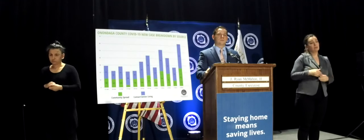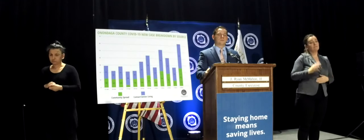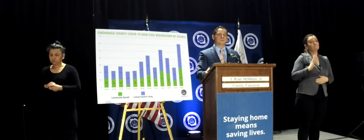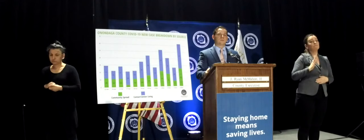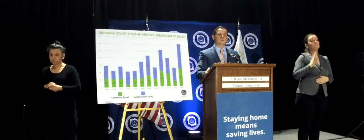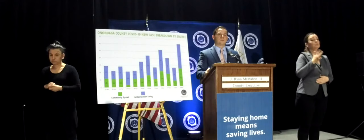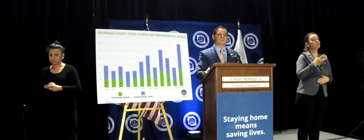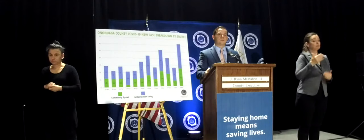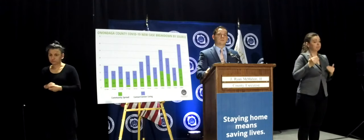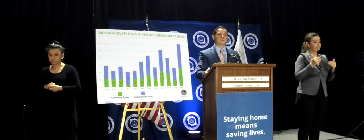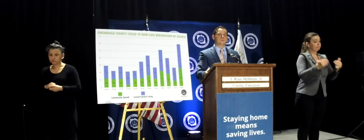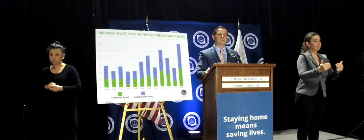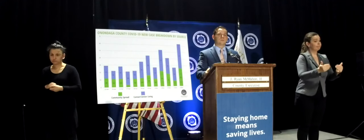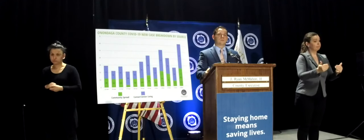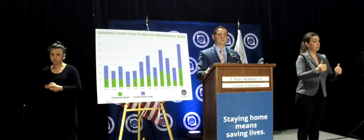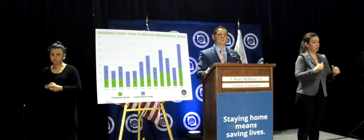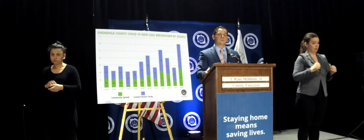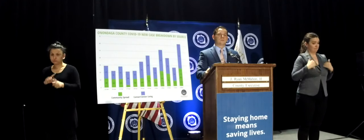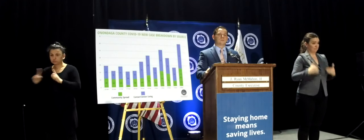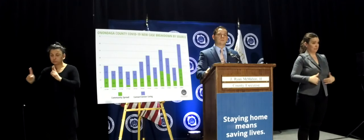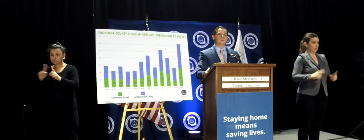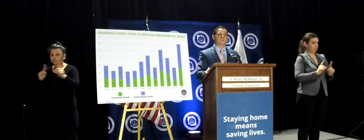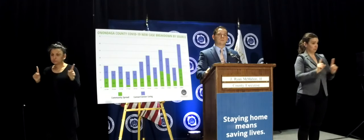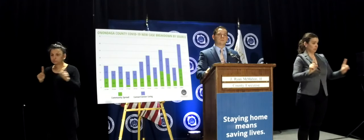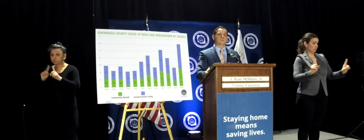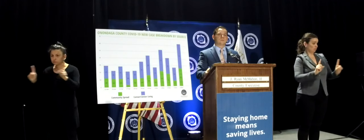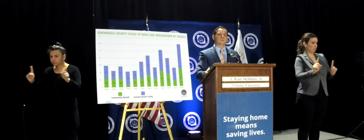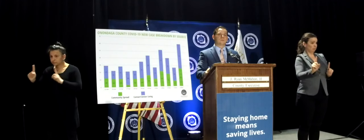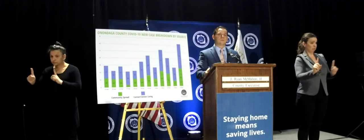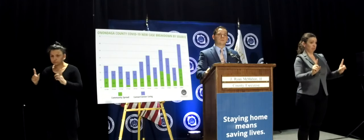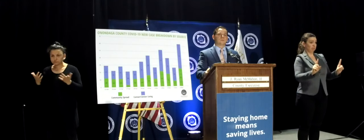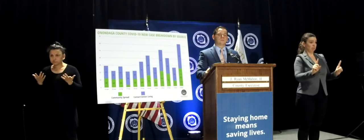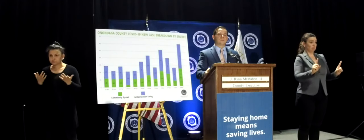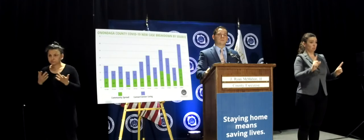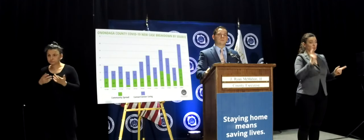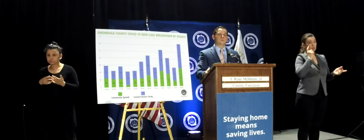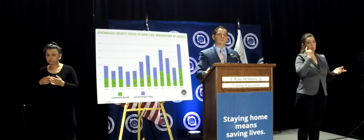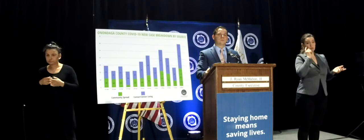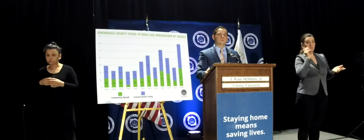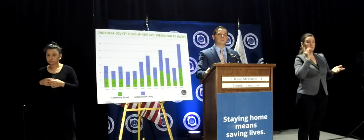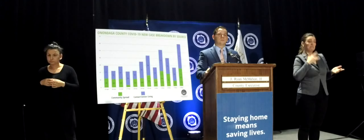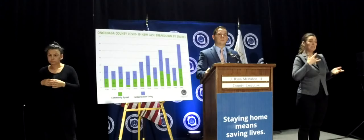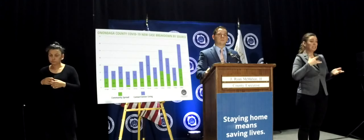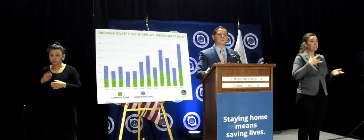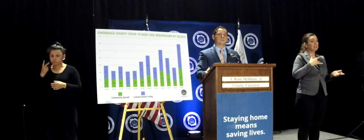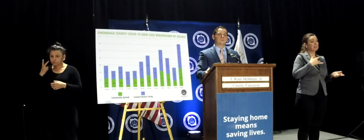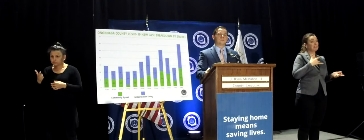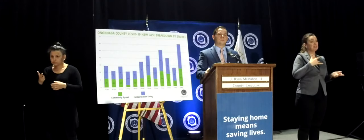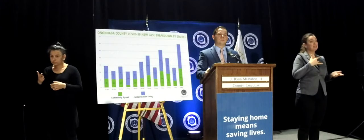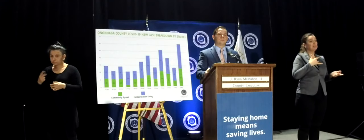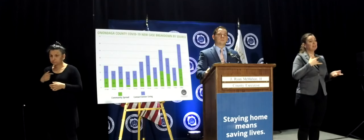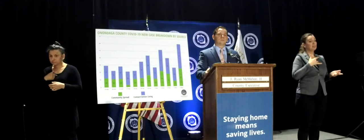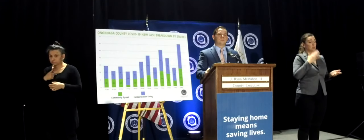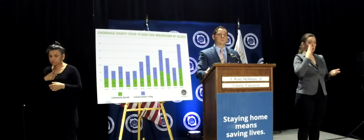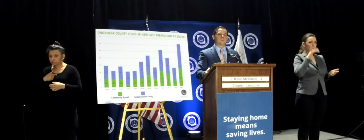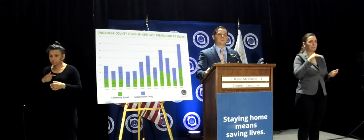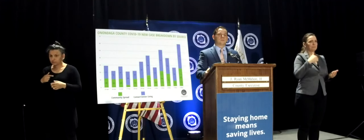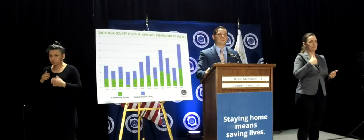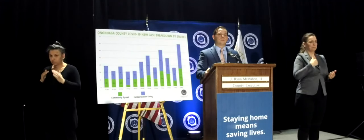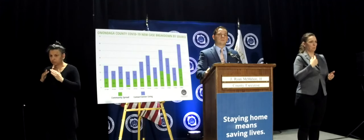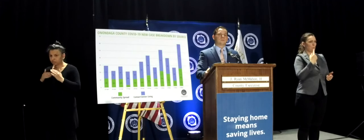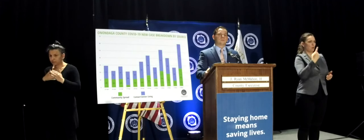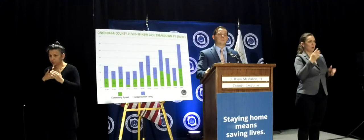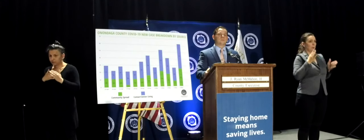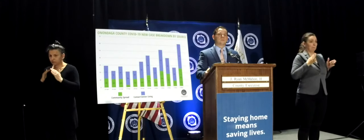we going to see a stage or a day where if I'm one person living in my apartment by myself and I want to go visit